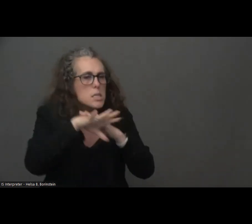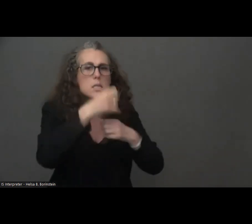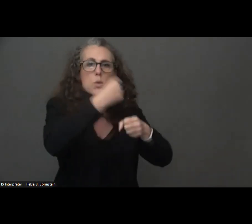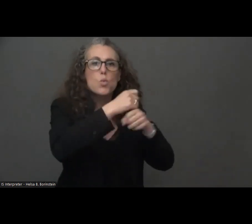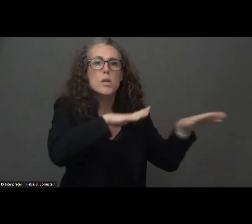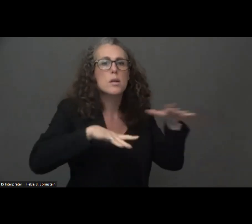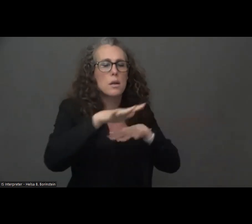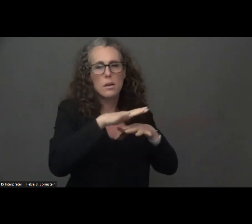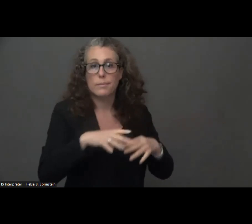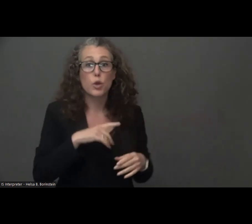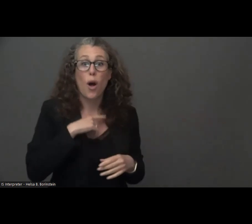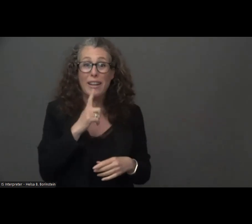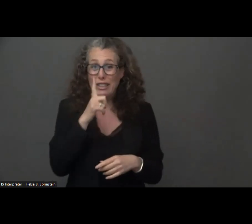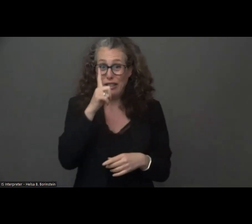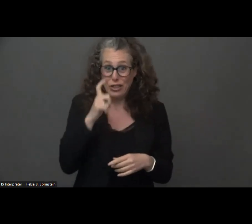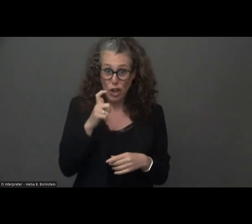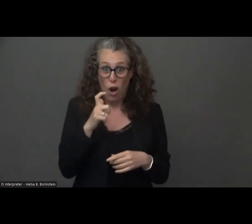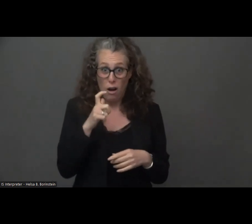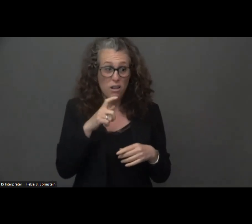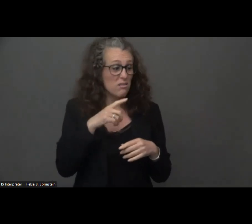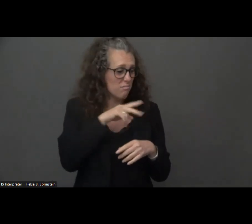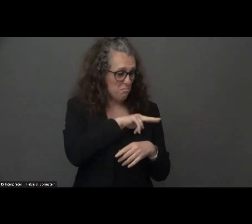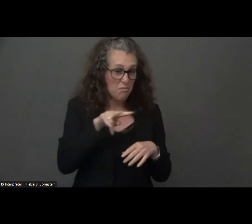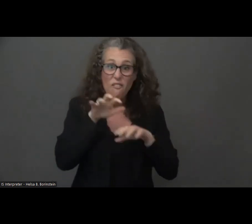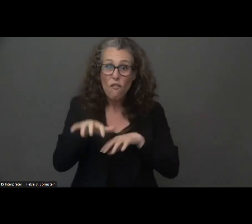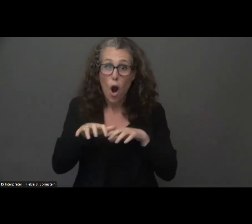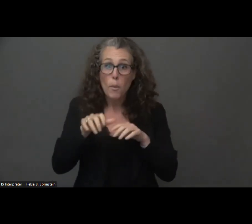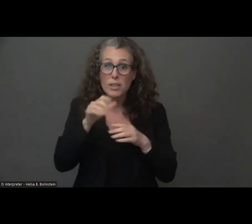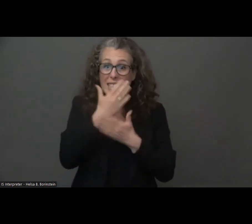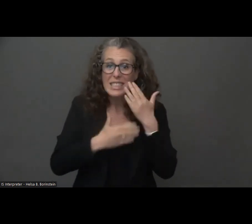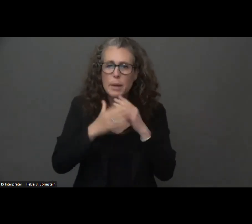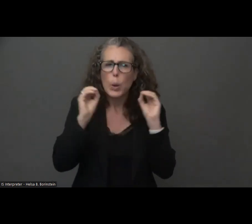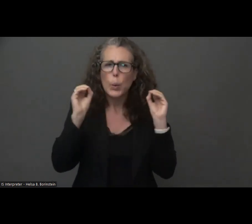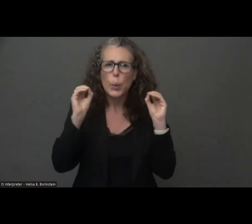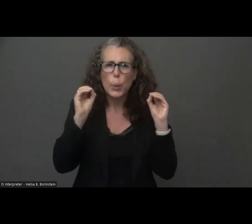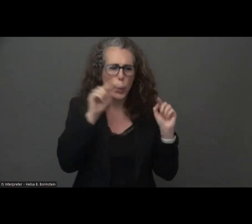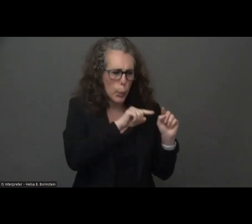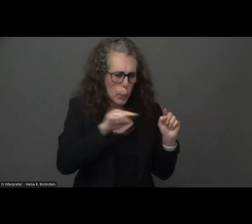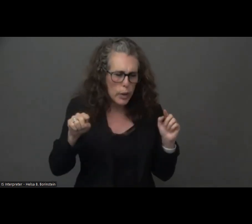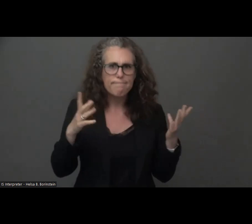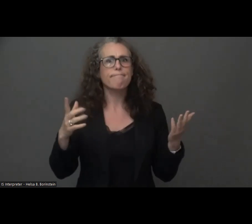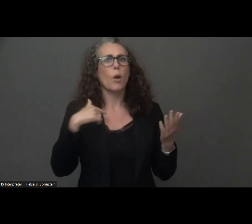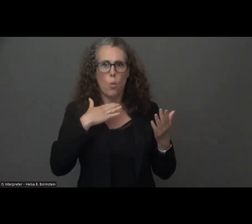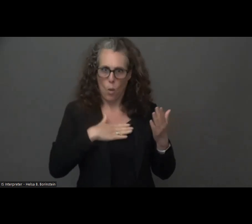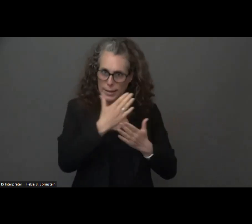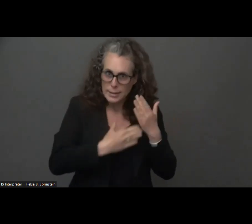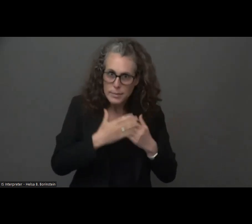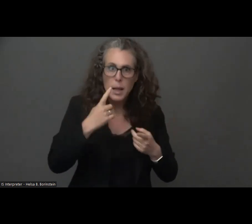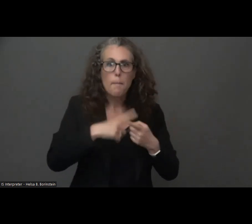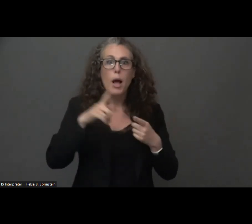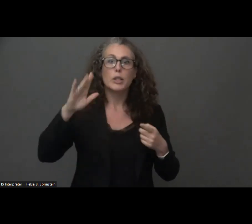with disabilities within our value chain. We also wanted to get more women and men with disabilities and their enterprises